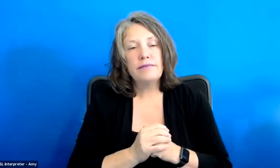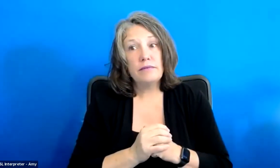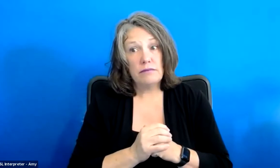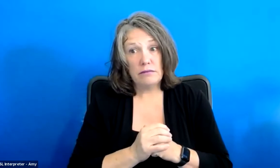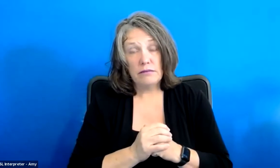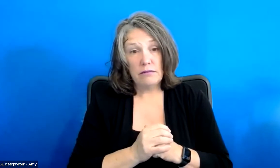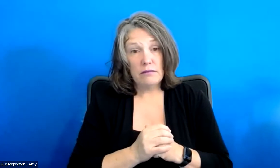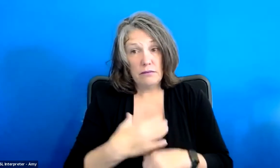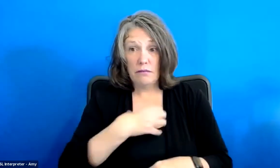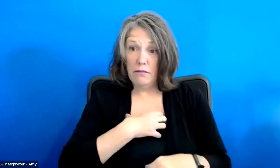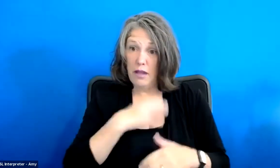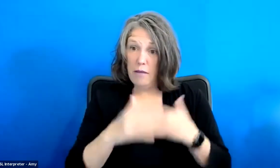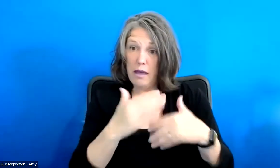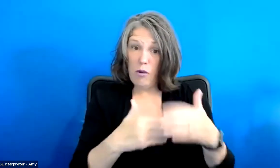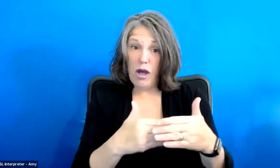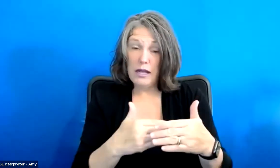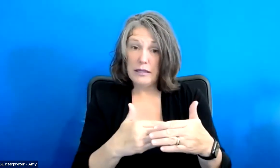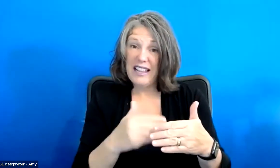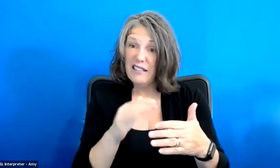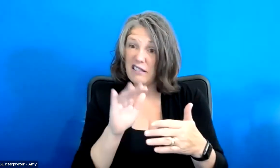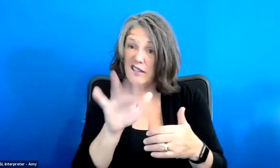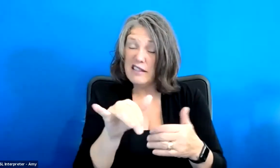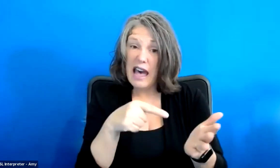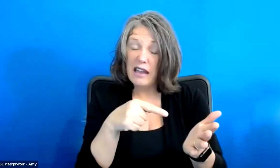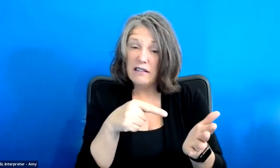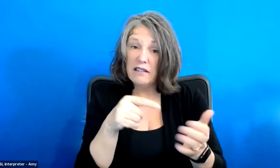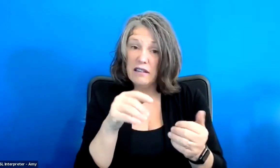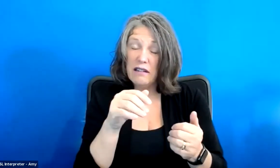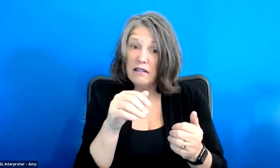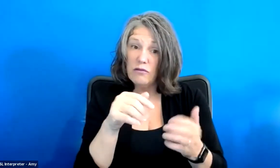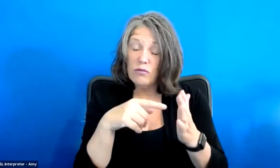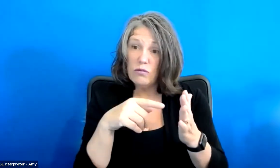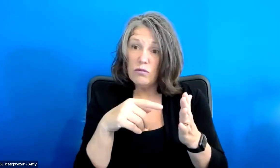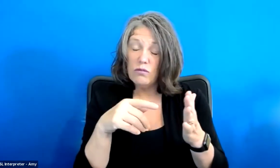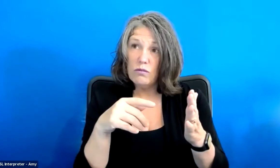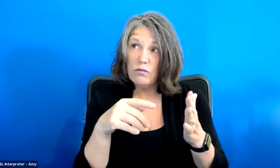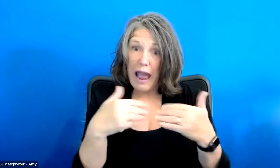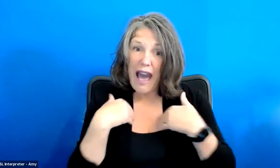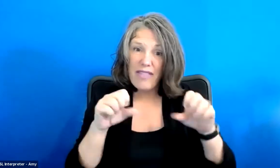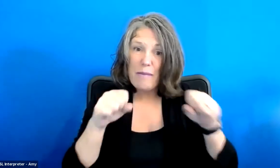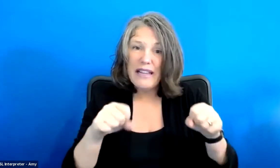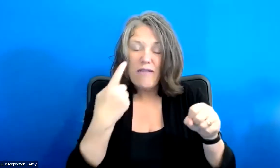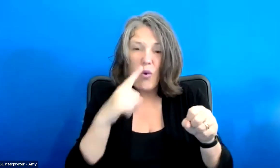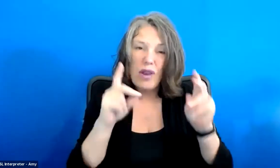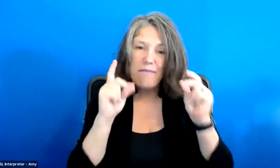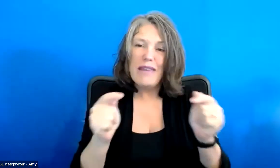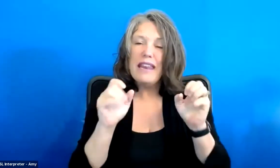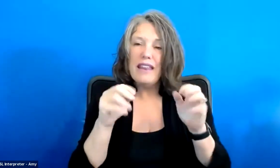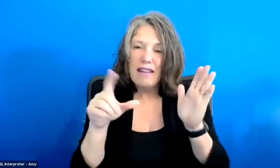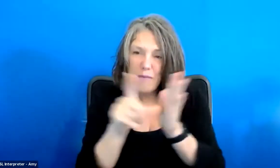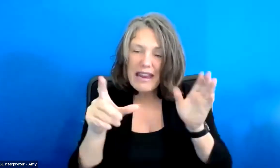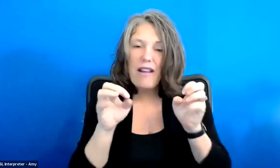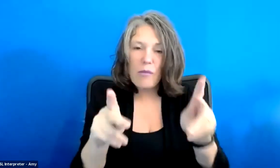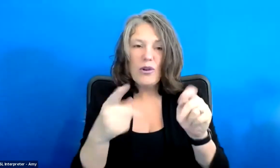Does the appeal process afford immediate opportunity for the student to have their petition addressed